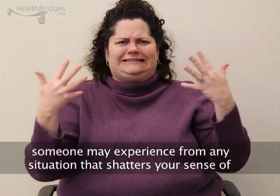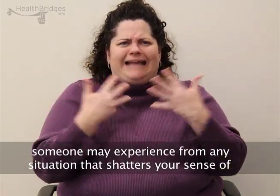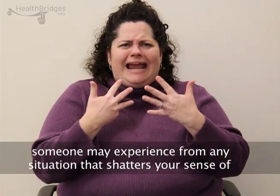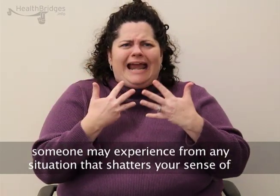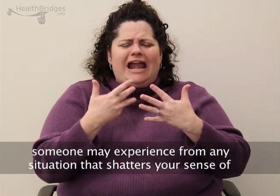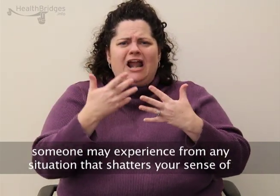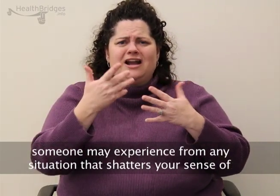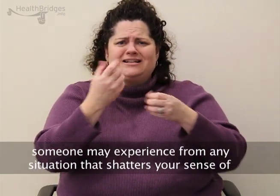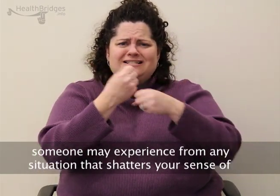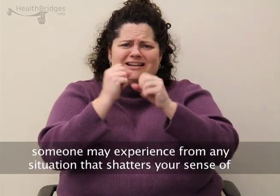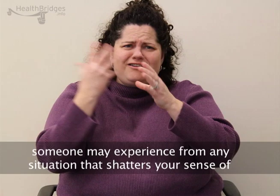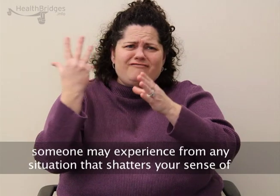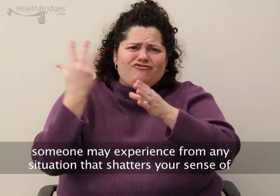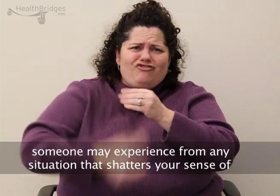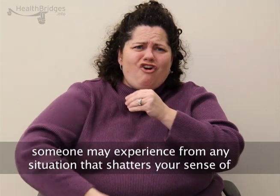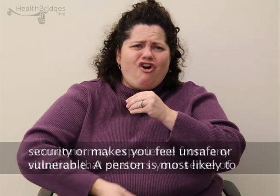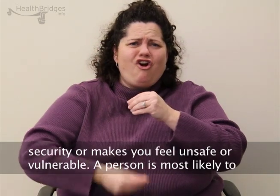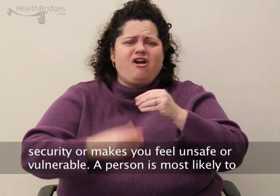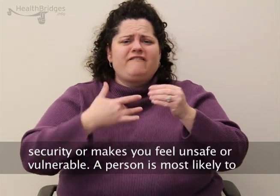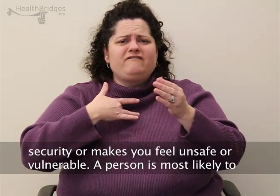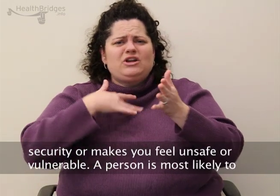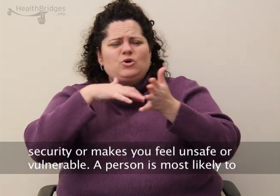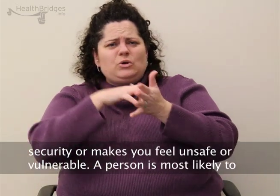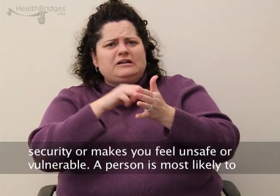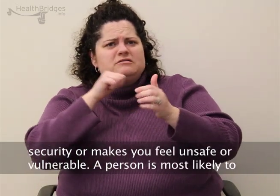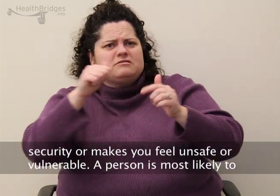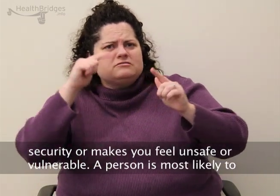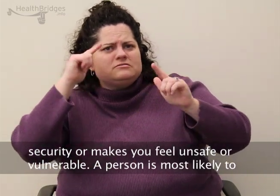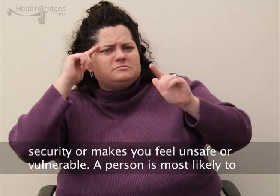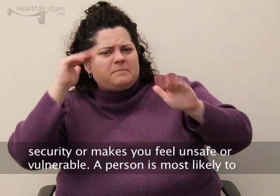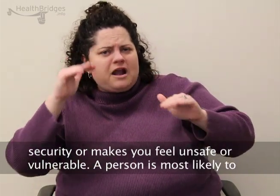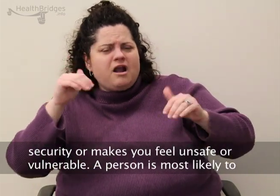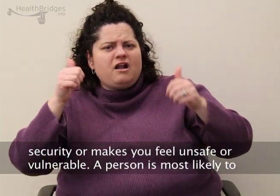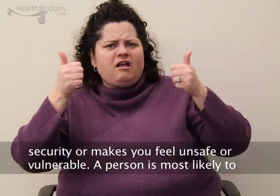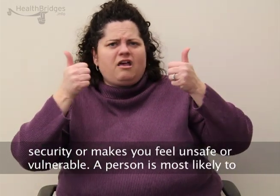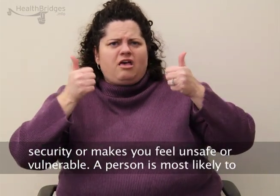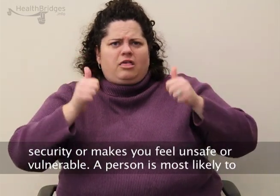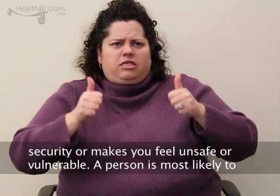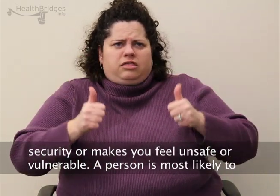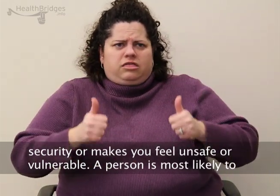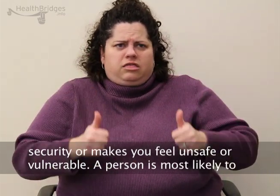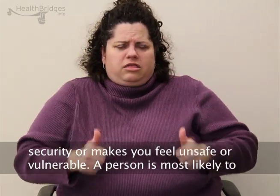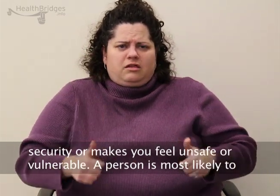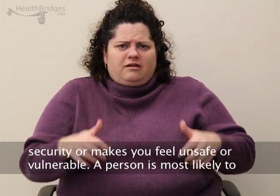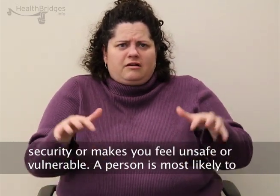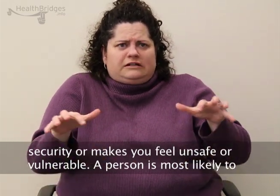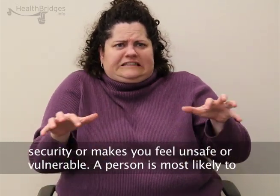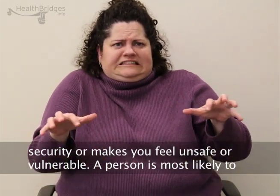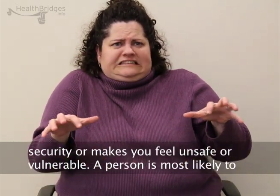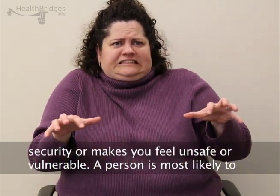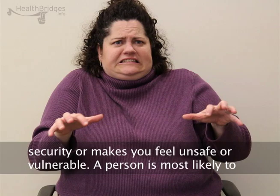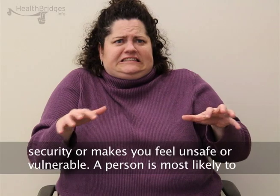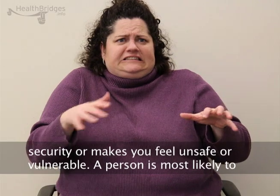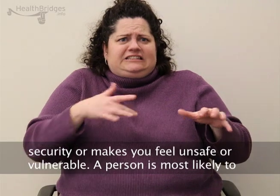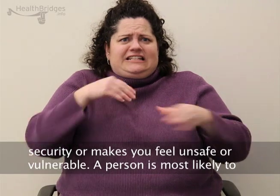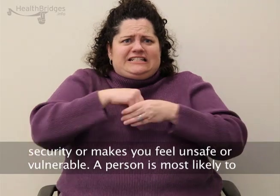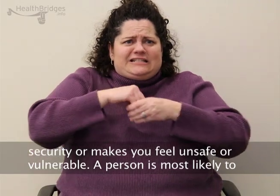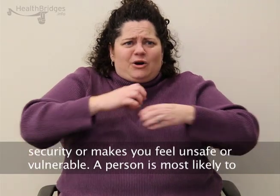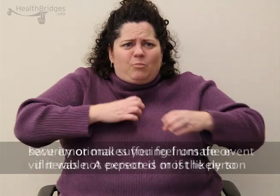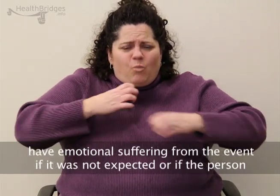that shatters your sense of security or makes you feel unsafe or vulnerable. A person is most likely to have